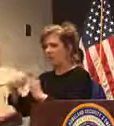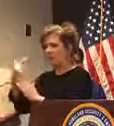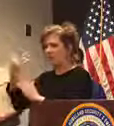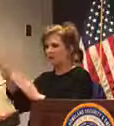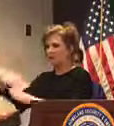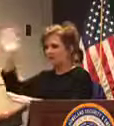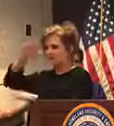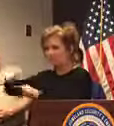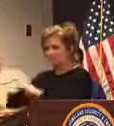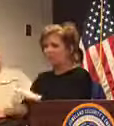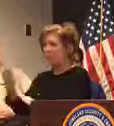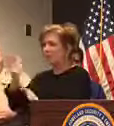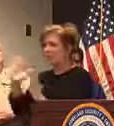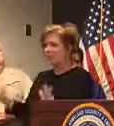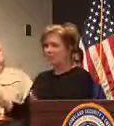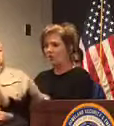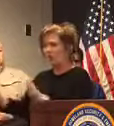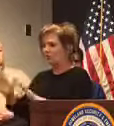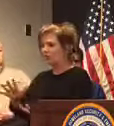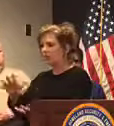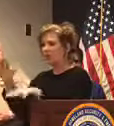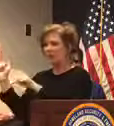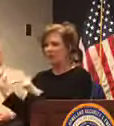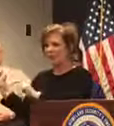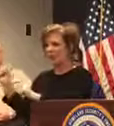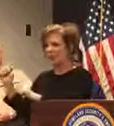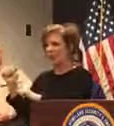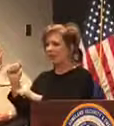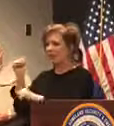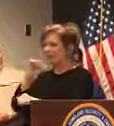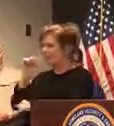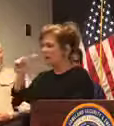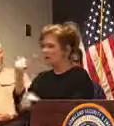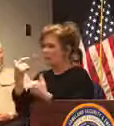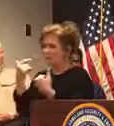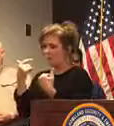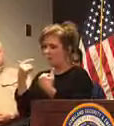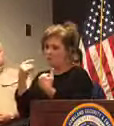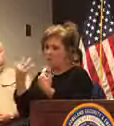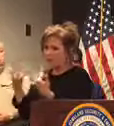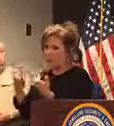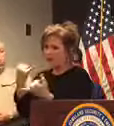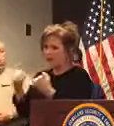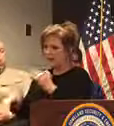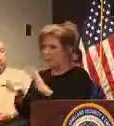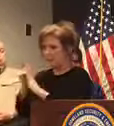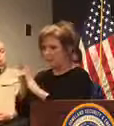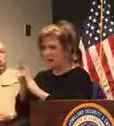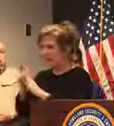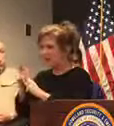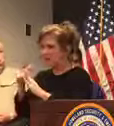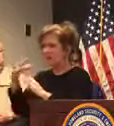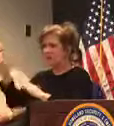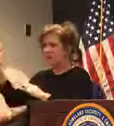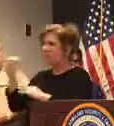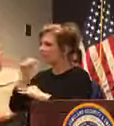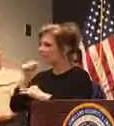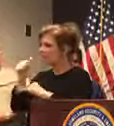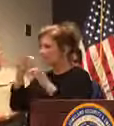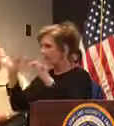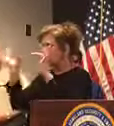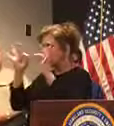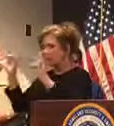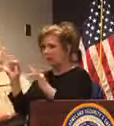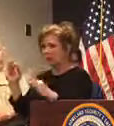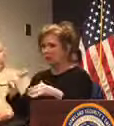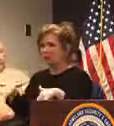leave and prepare as early as possible and not wait to the last minute. And in doing so, we would encourage you not to drive distracted, not to